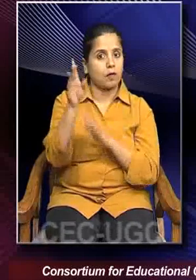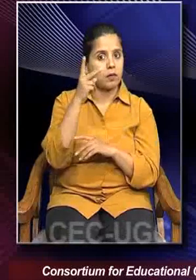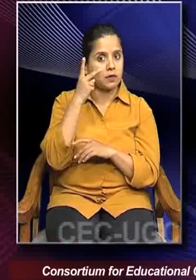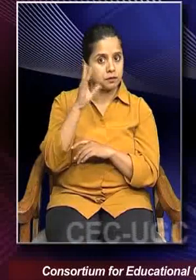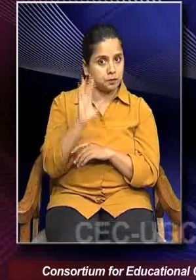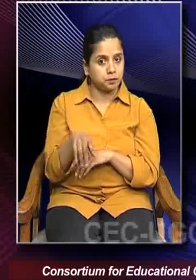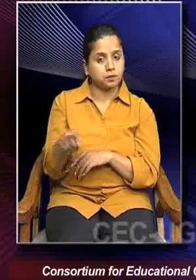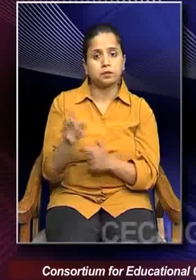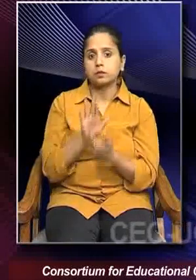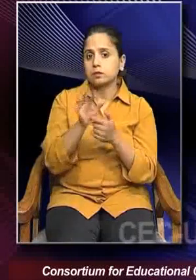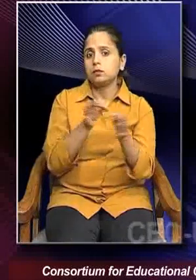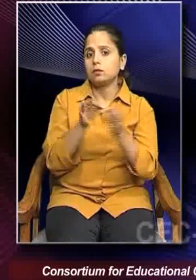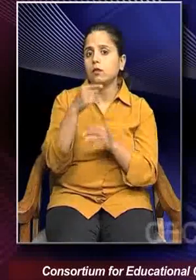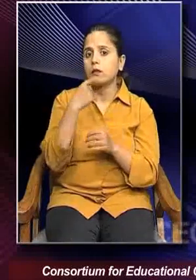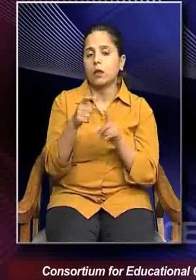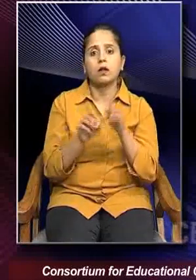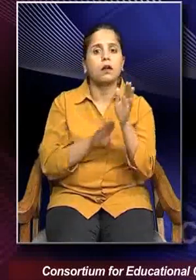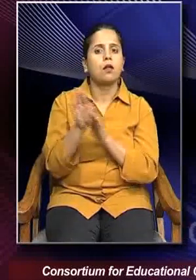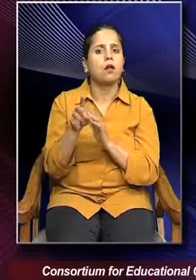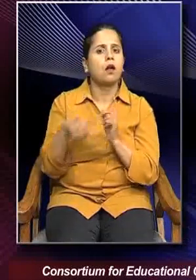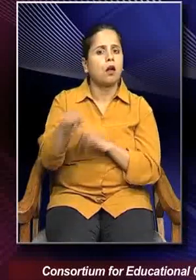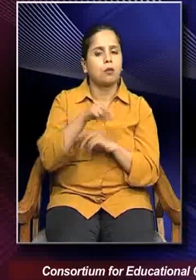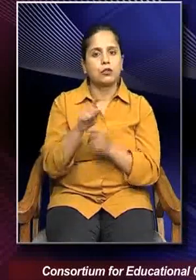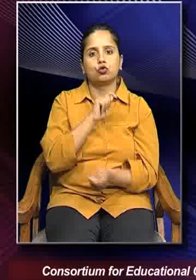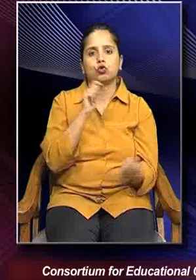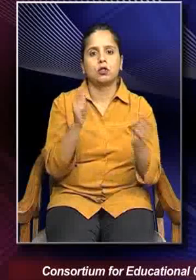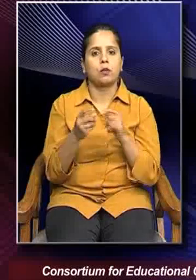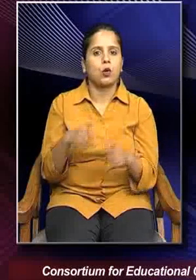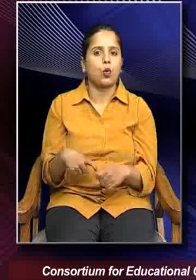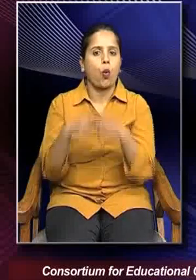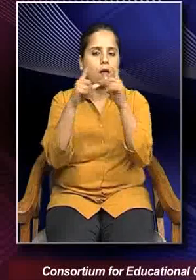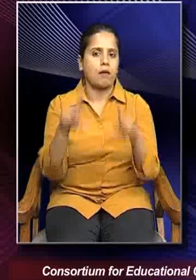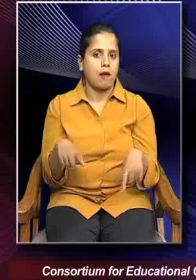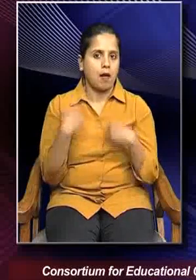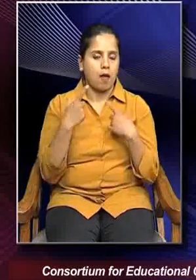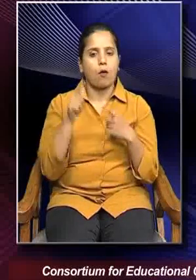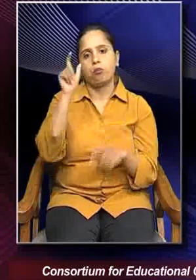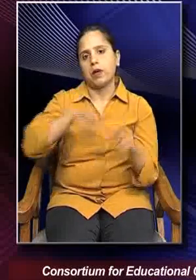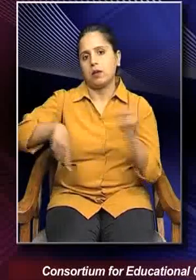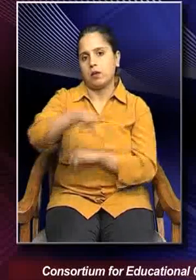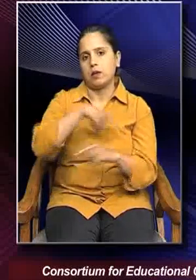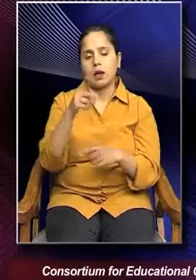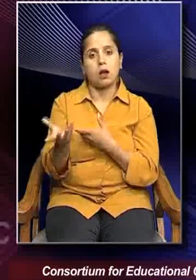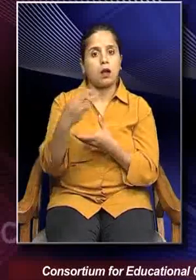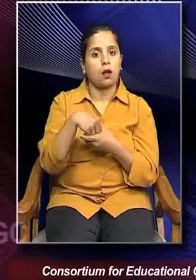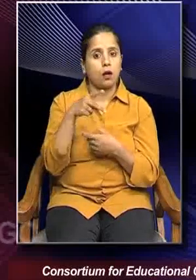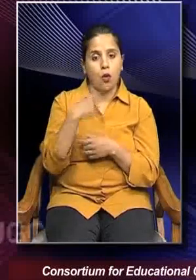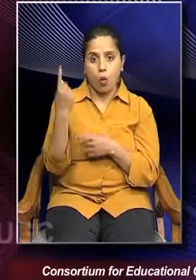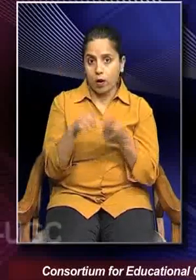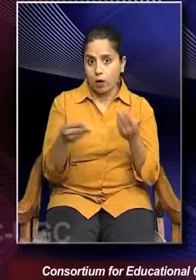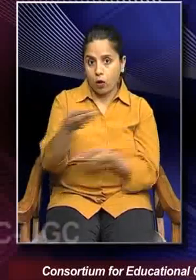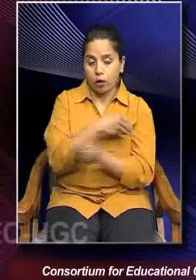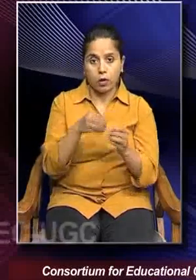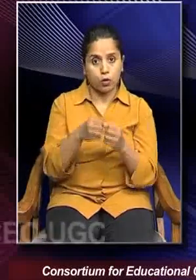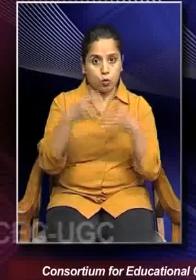basically refers to a development that leads to change in the quality of life of its population, which includes not only economic